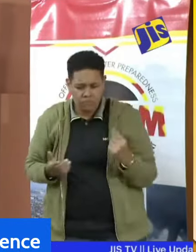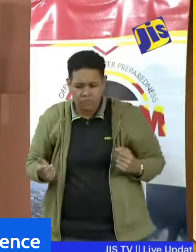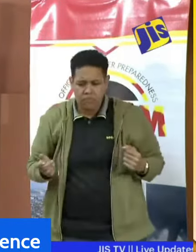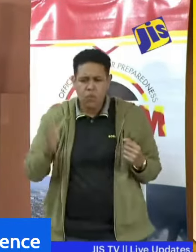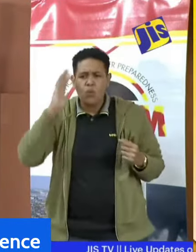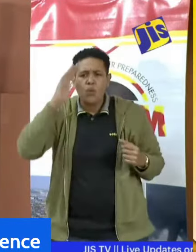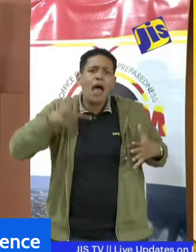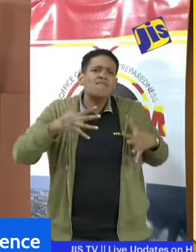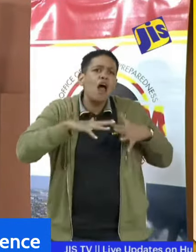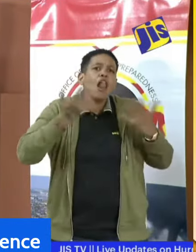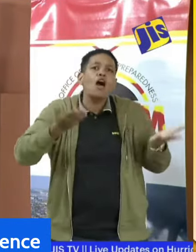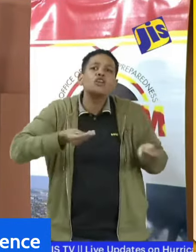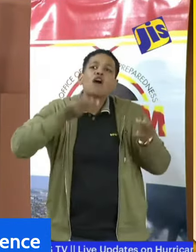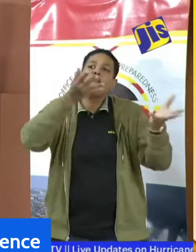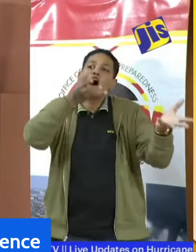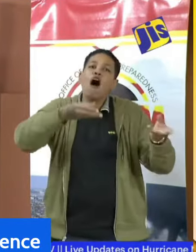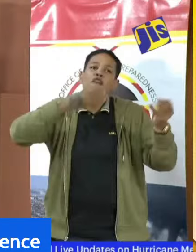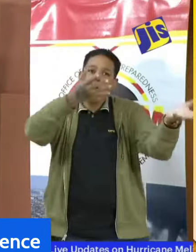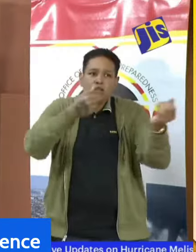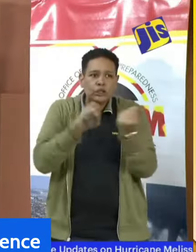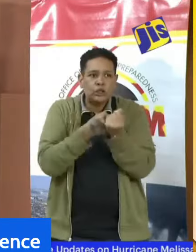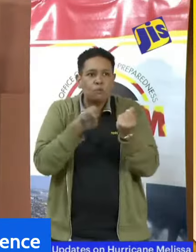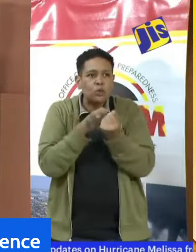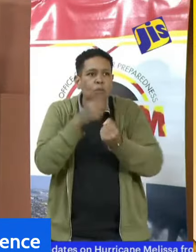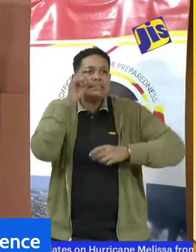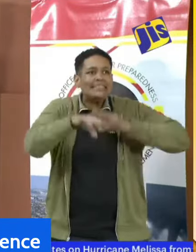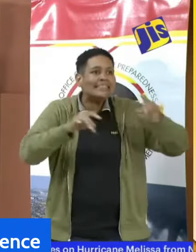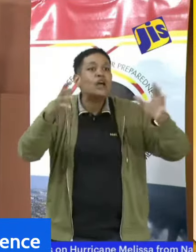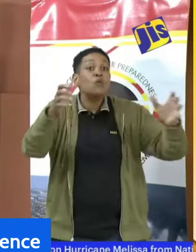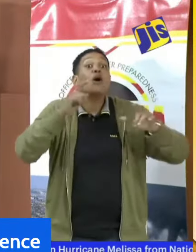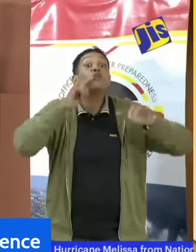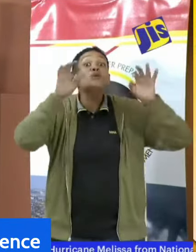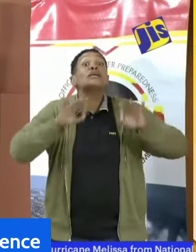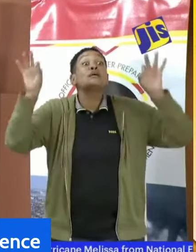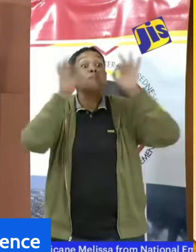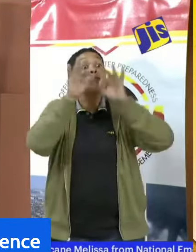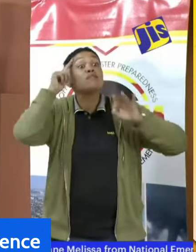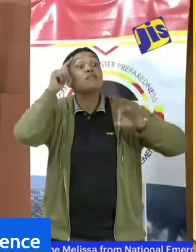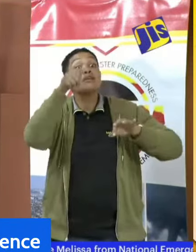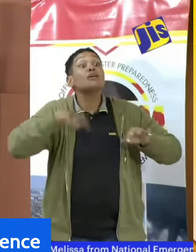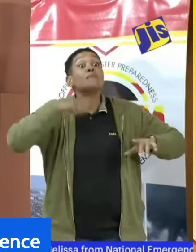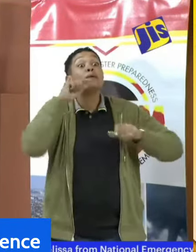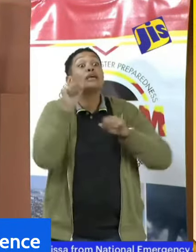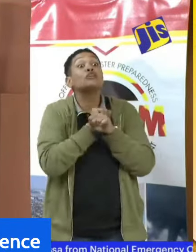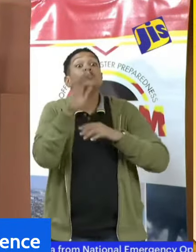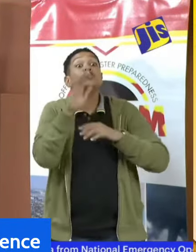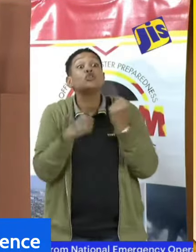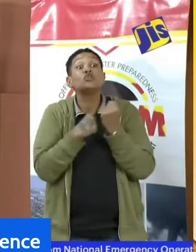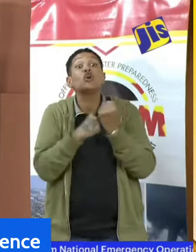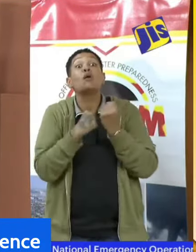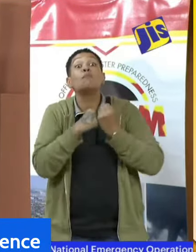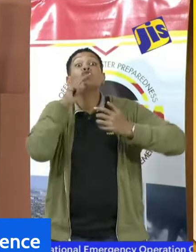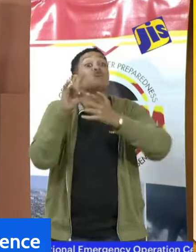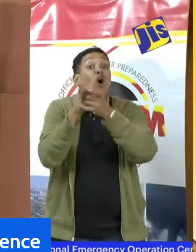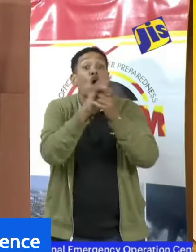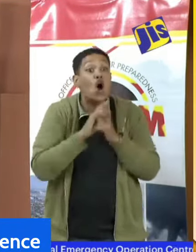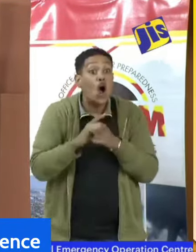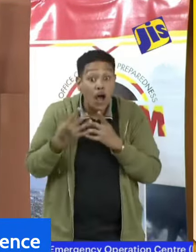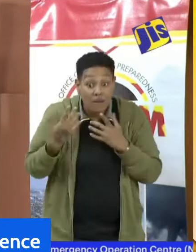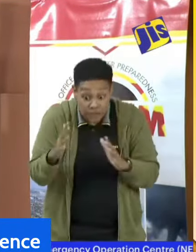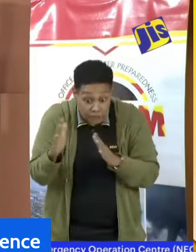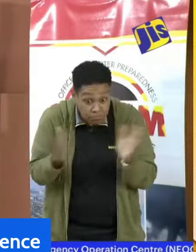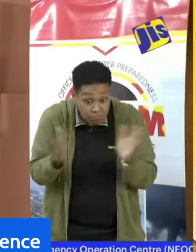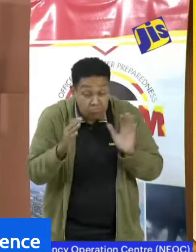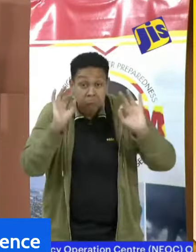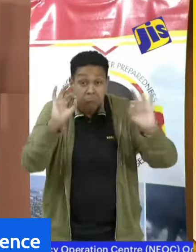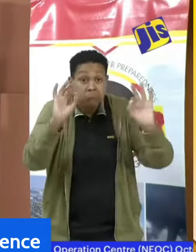there's going to be a lot of offers to provide support. It's going to be important for us to ensure that that support is coordinated and